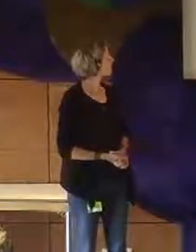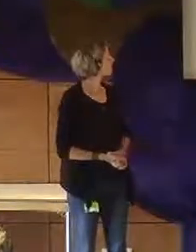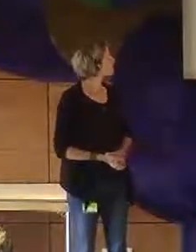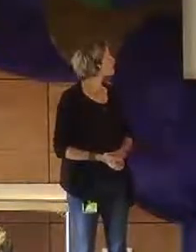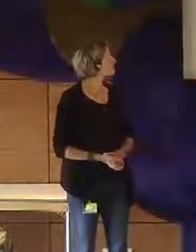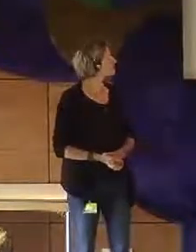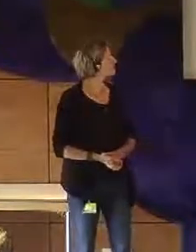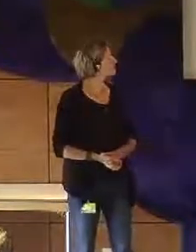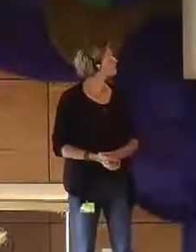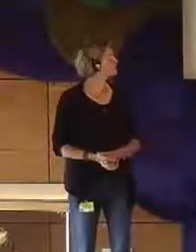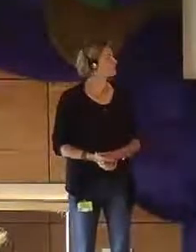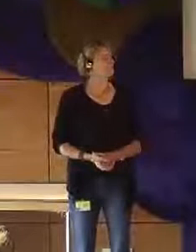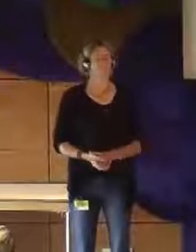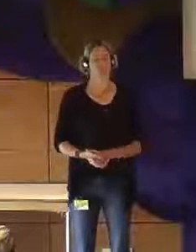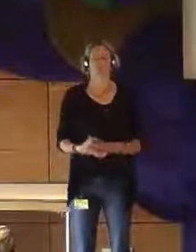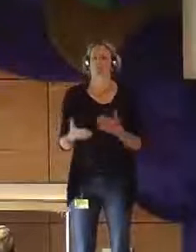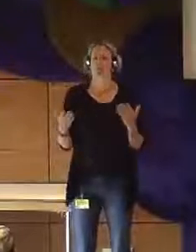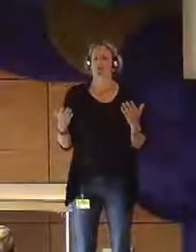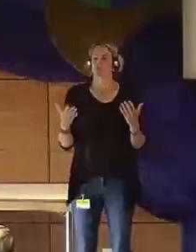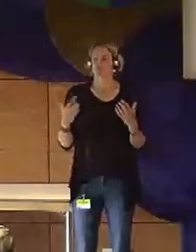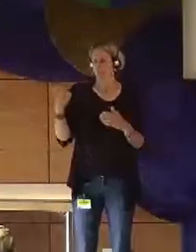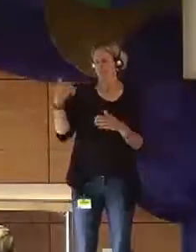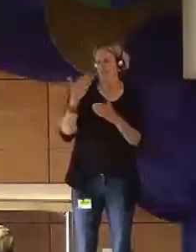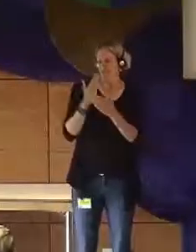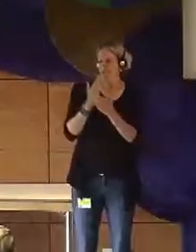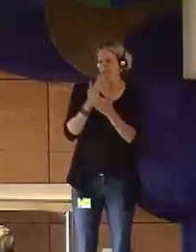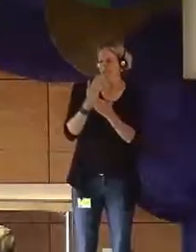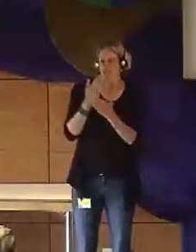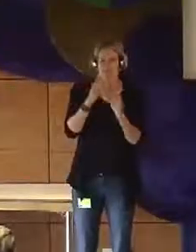Now, we've already said what we're doing is